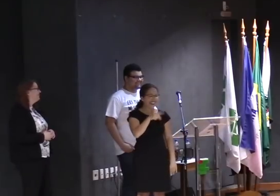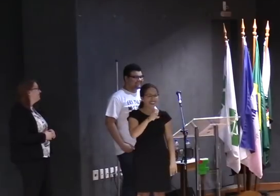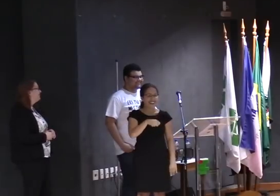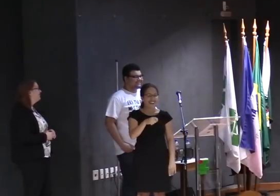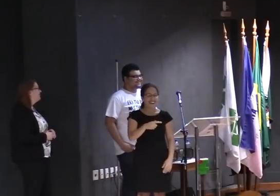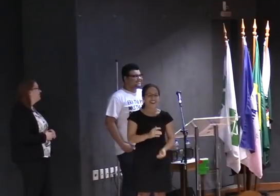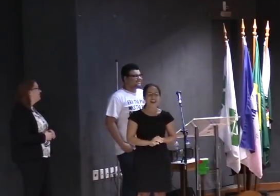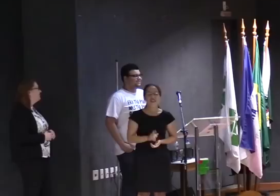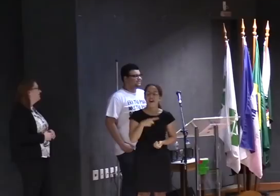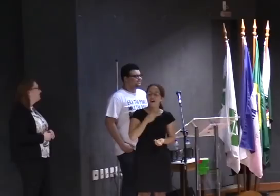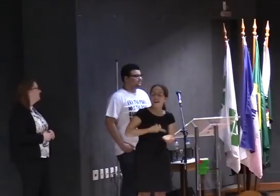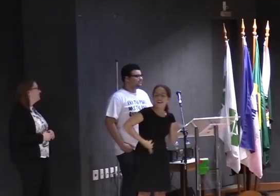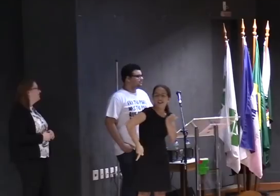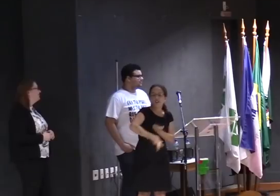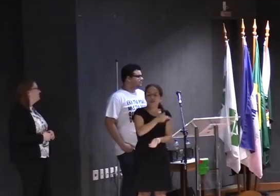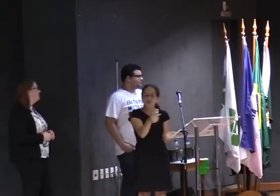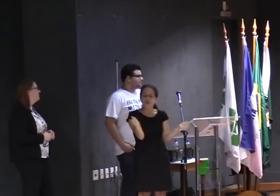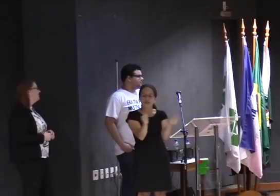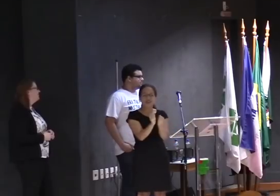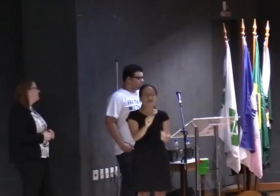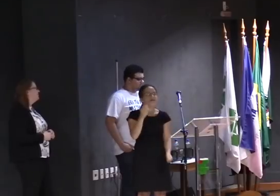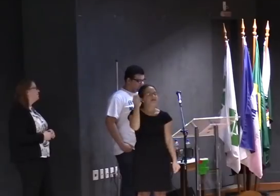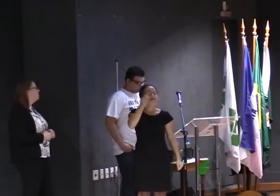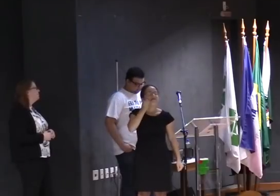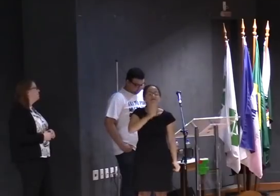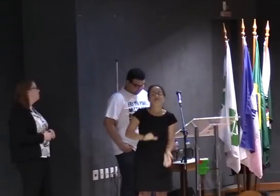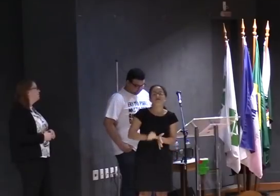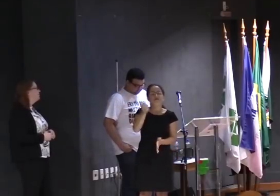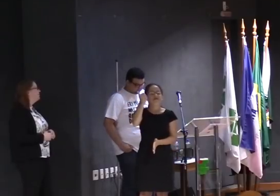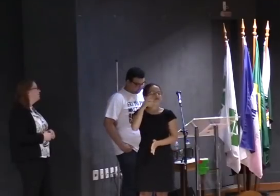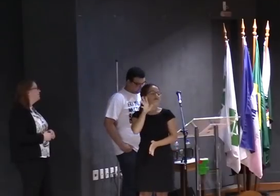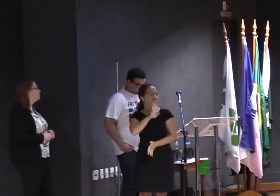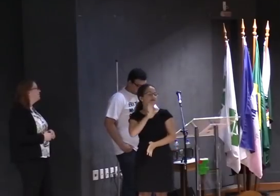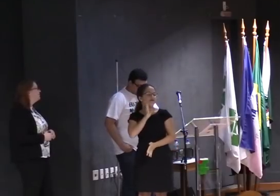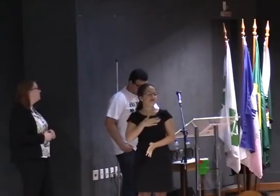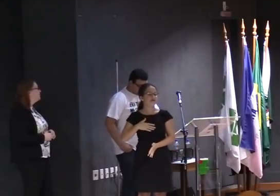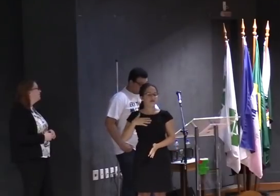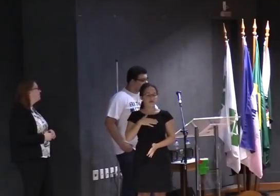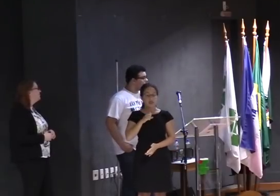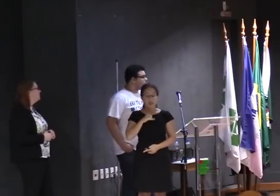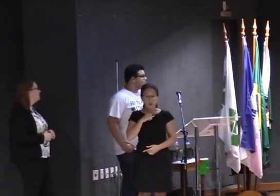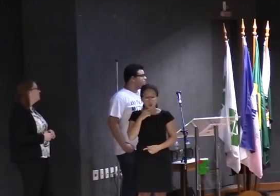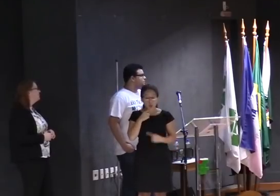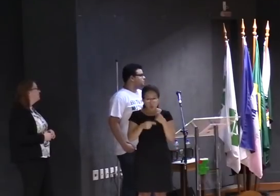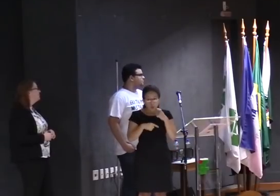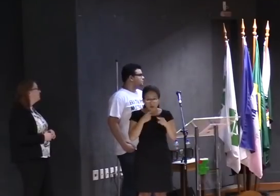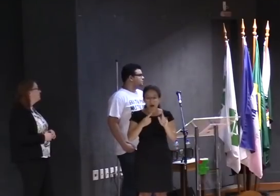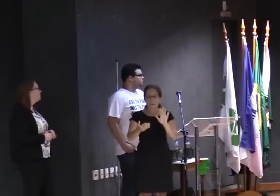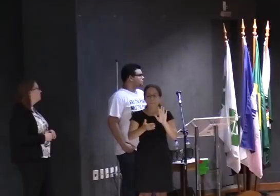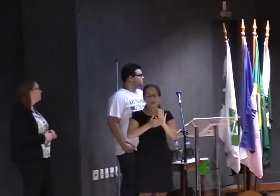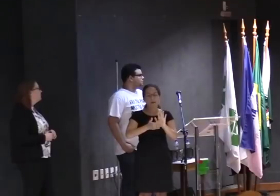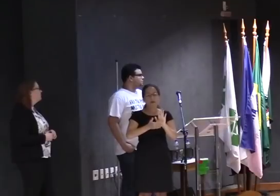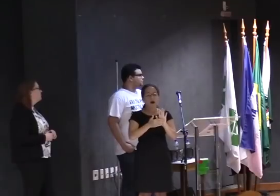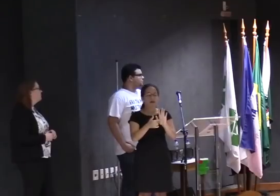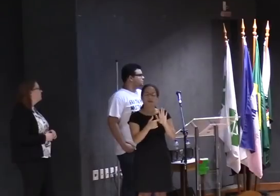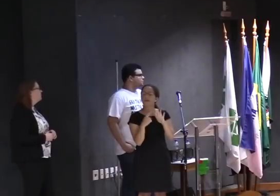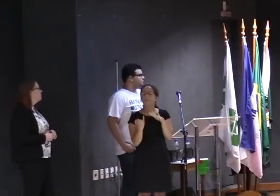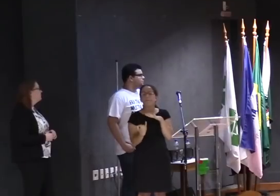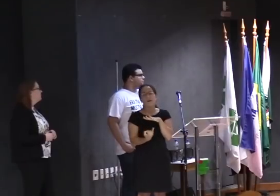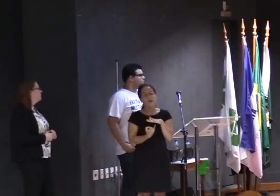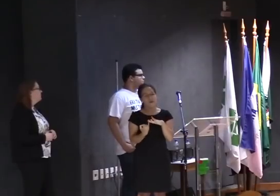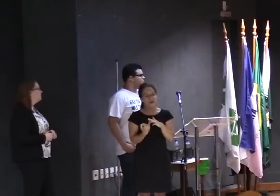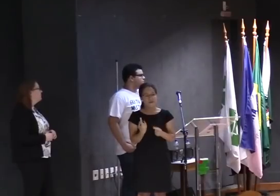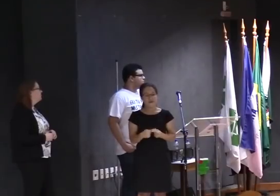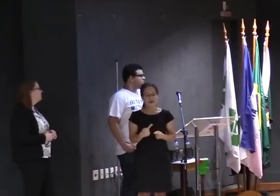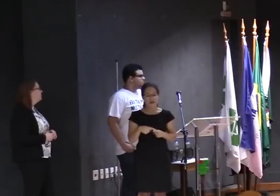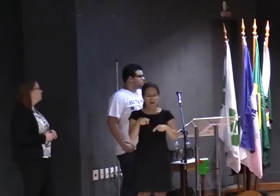A gente vai trabalhar em conjunto com eles, é uma experiência muito bacana para todo mundo. Qualquer dúvida, a proposta é ser algo bem informal, tá? Apesar da